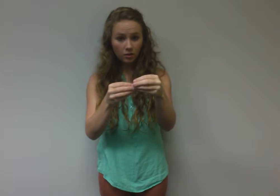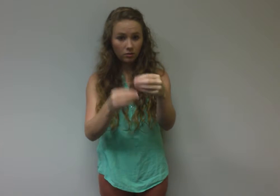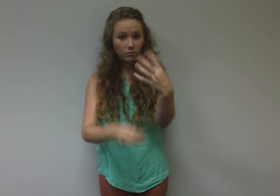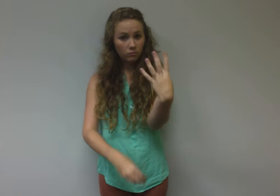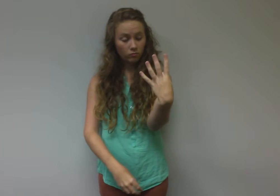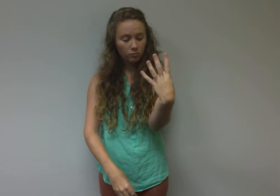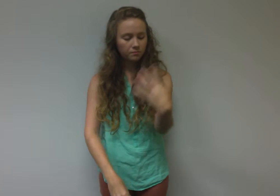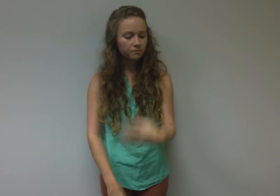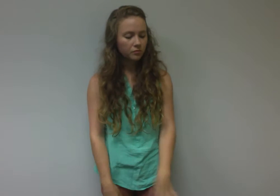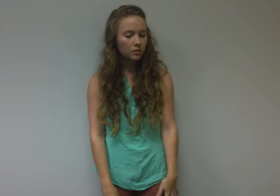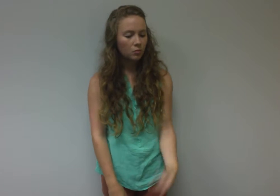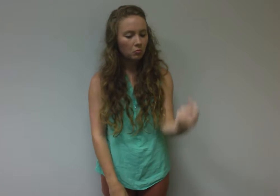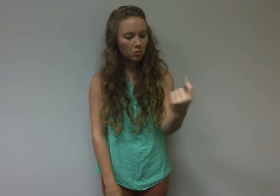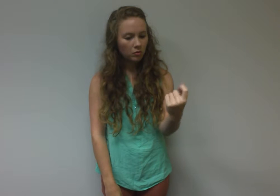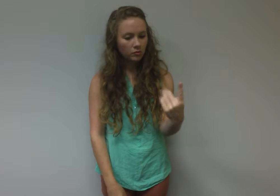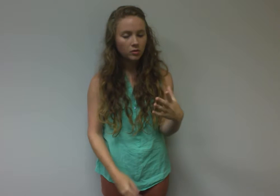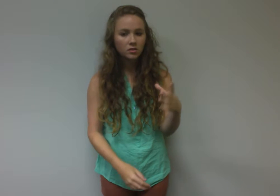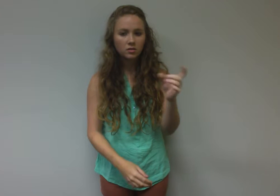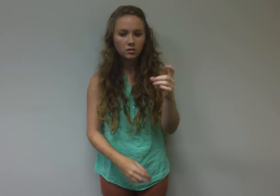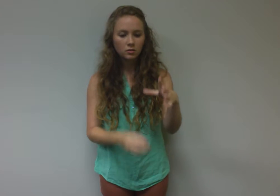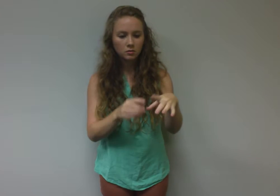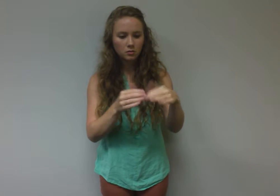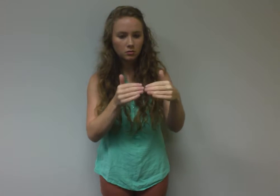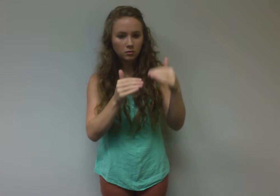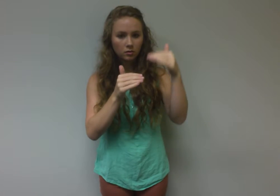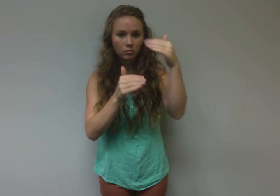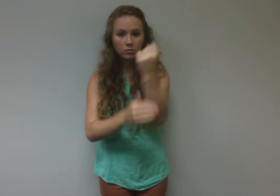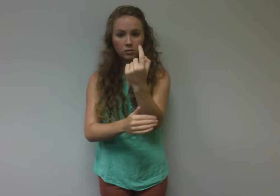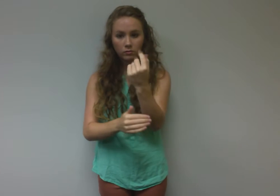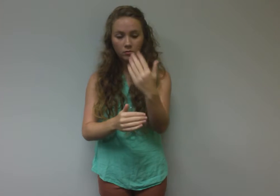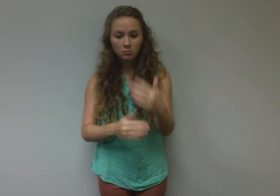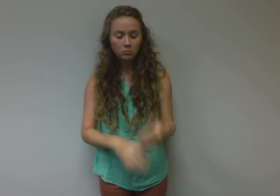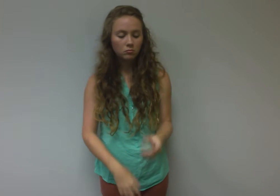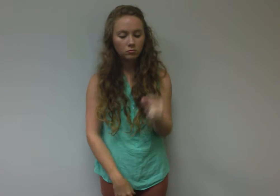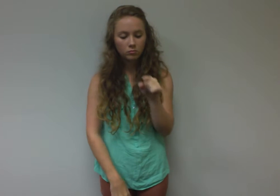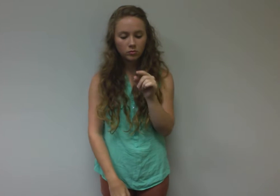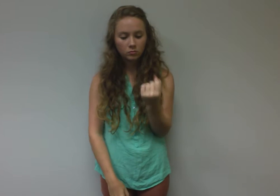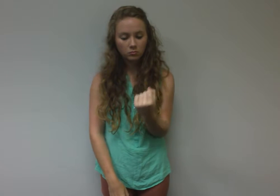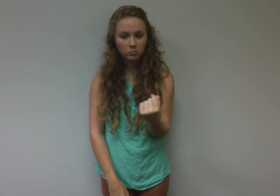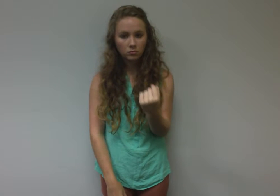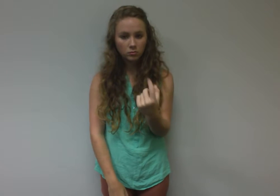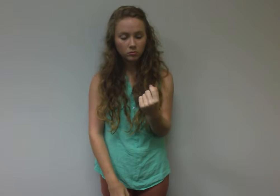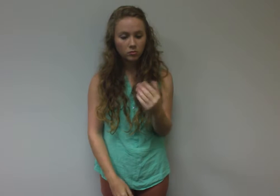11 by 4. So that when you increase, we're going to go up the number line, right? We're going to go to the right on the number line because the numbers are getting bigger. So we'd